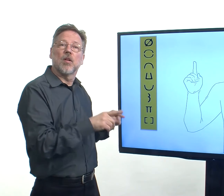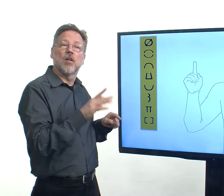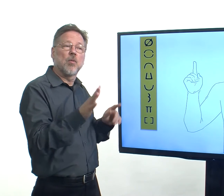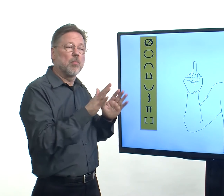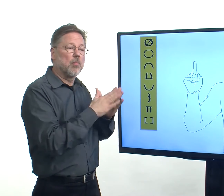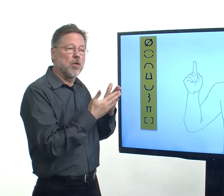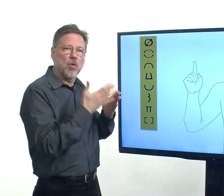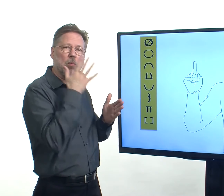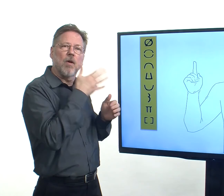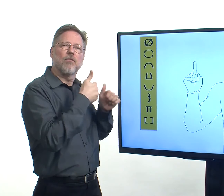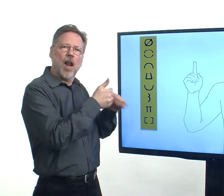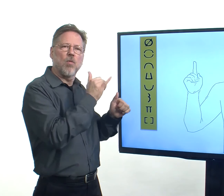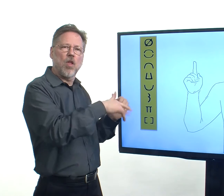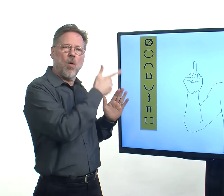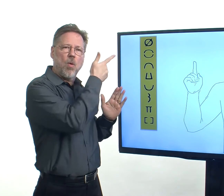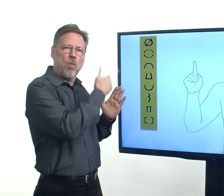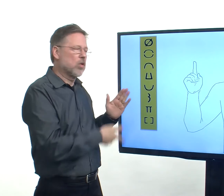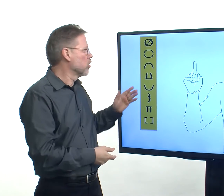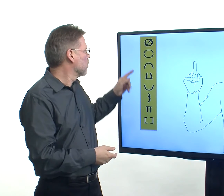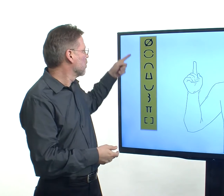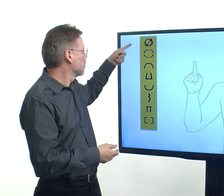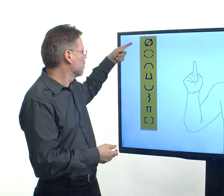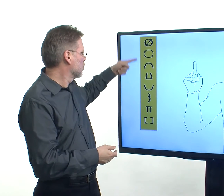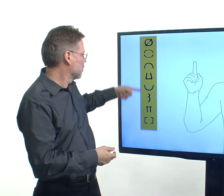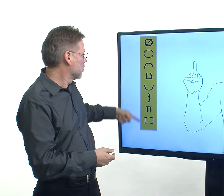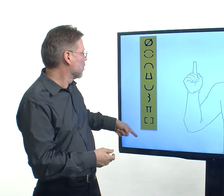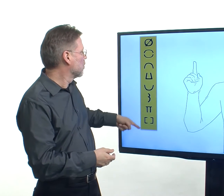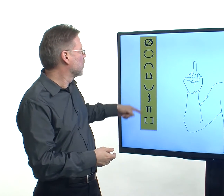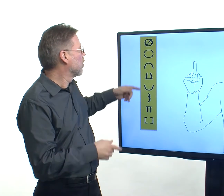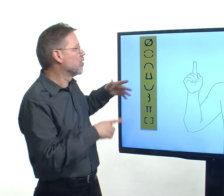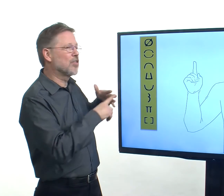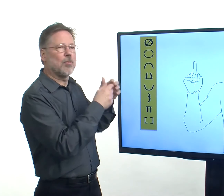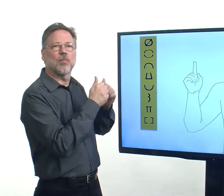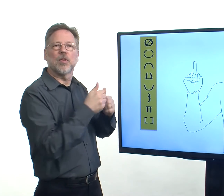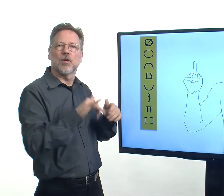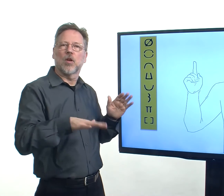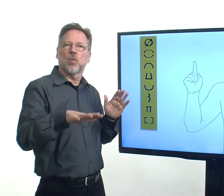but also the book is organized in this order, starting with location.